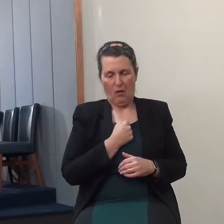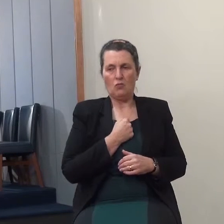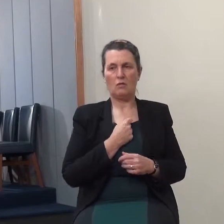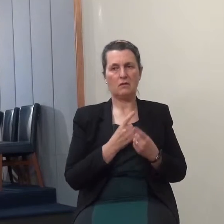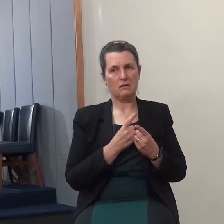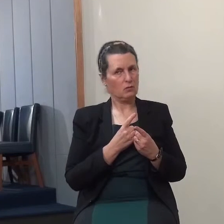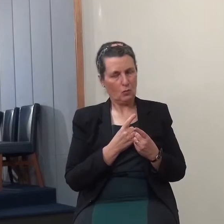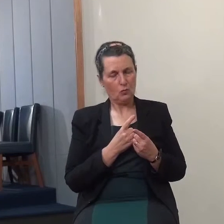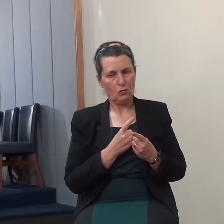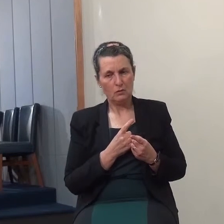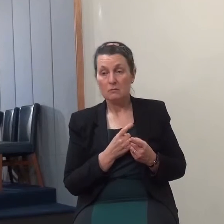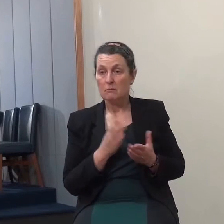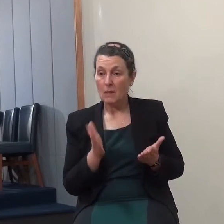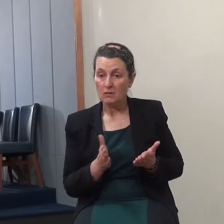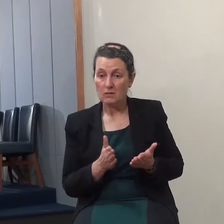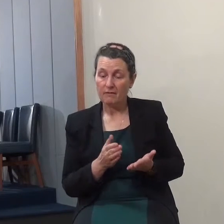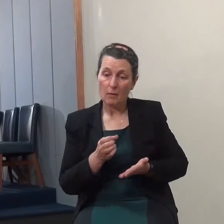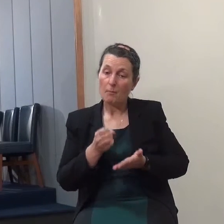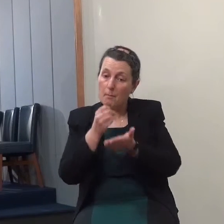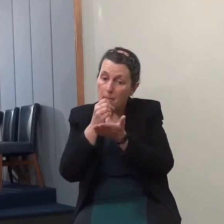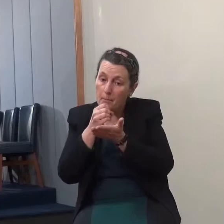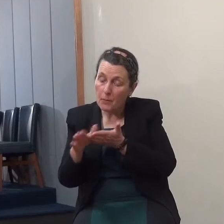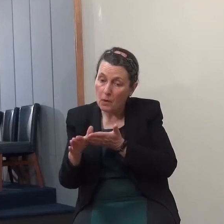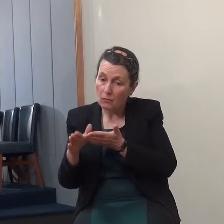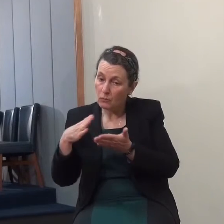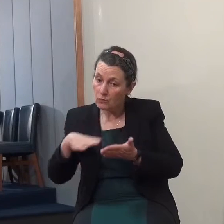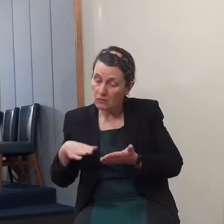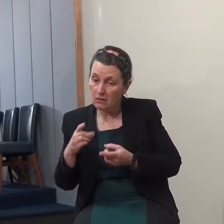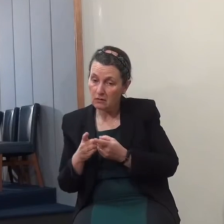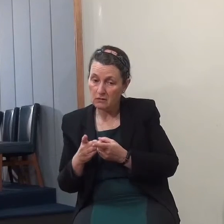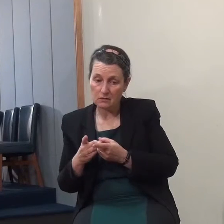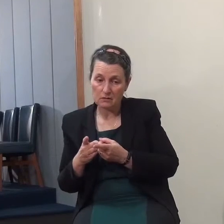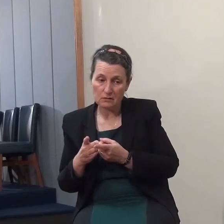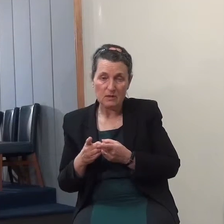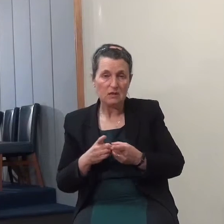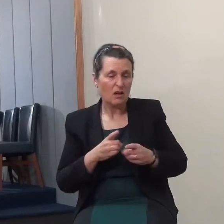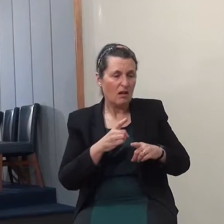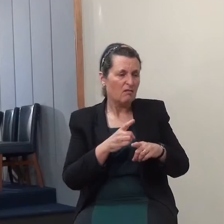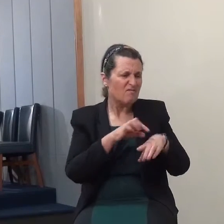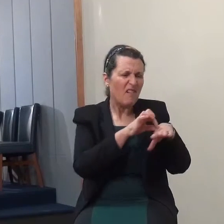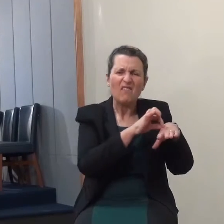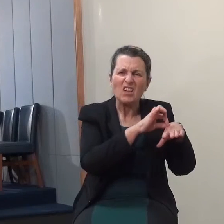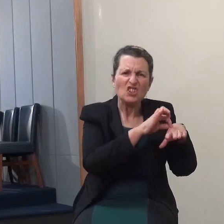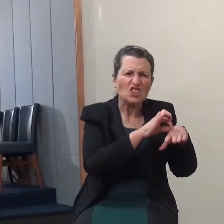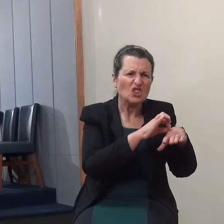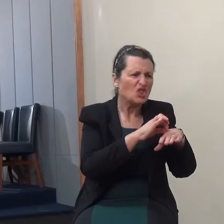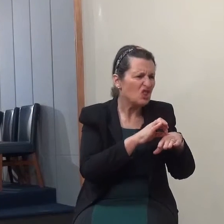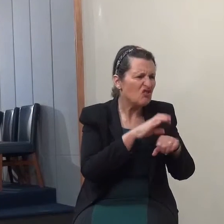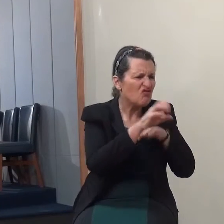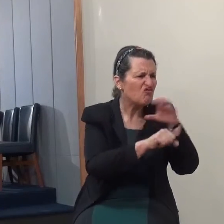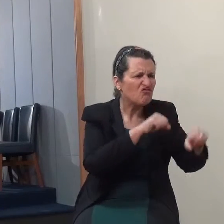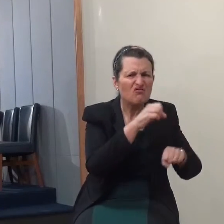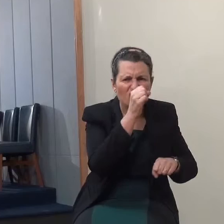taste. Not to be fleshly people, greedy people. Not for fame or for gain.